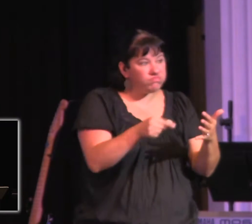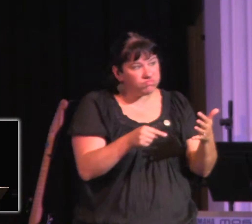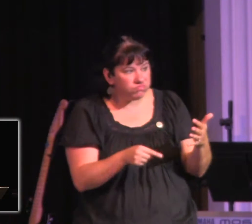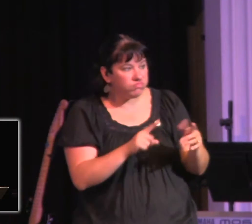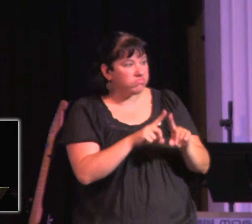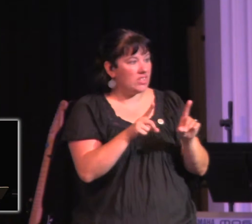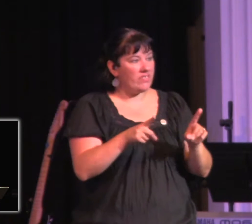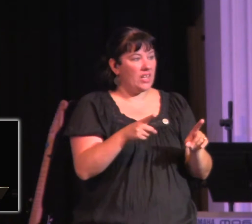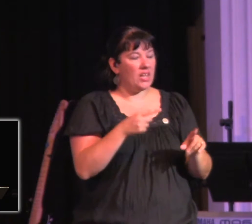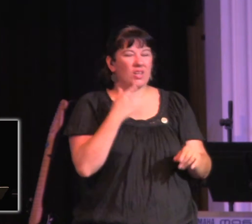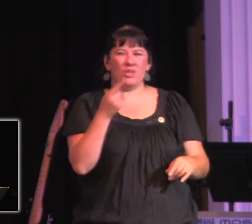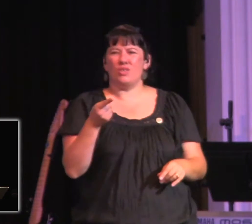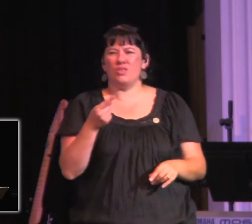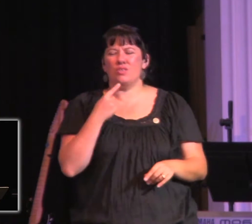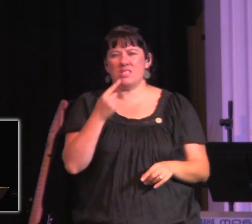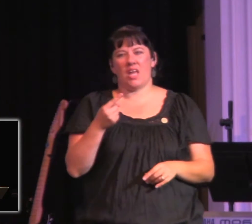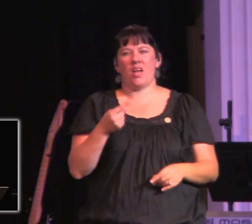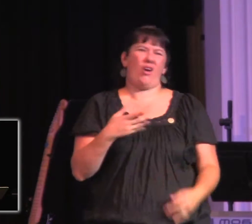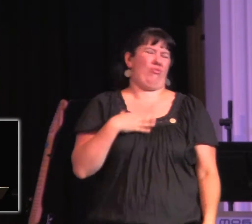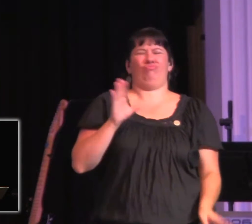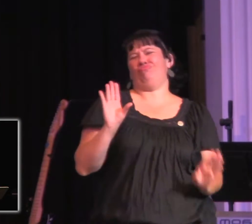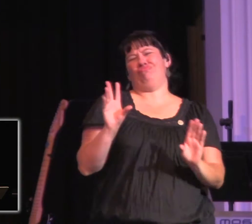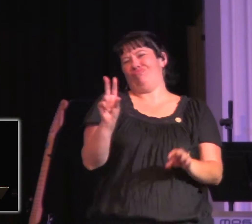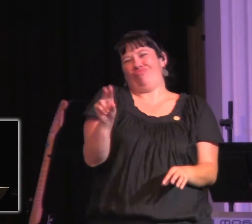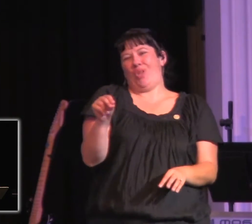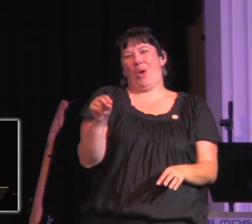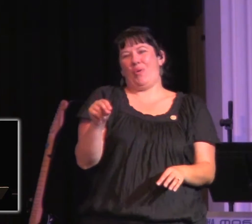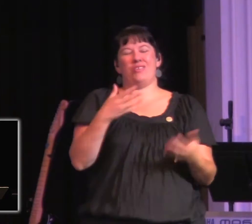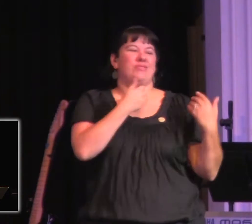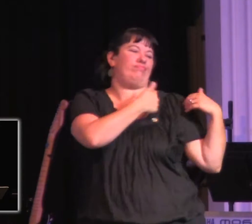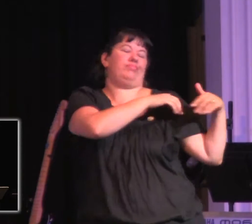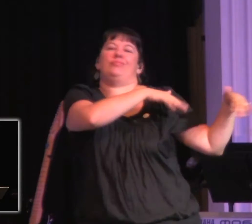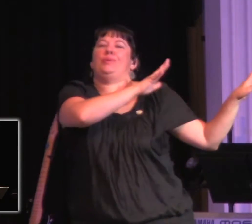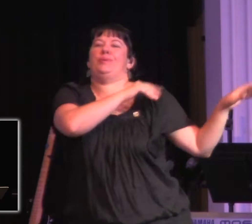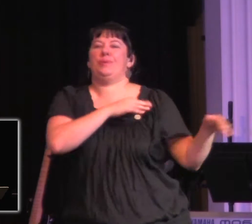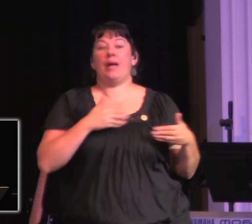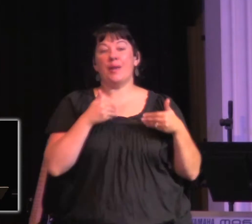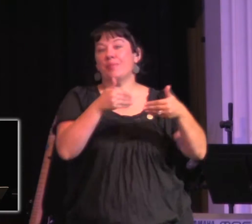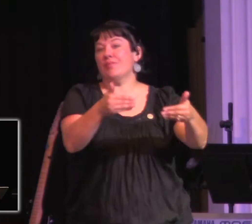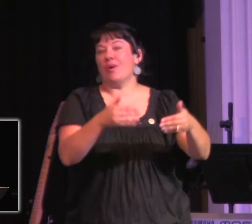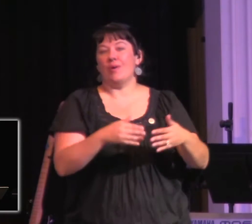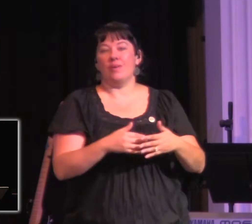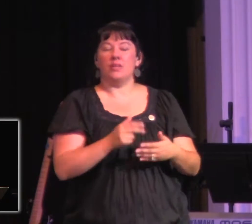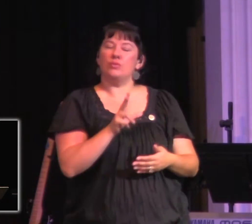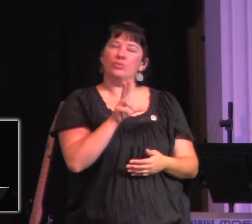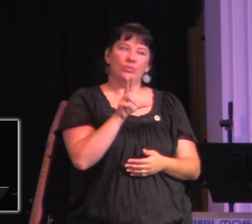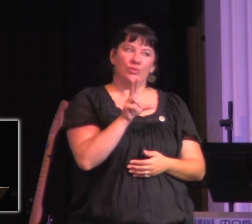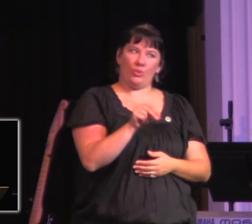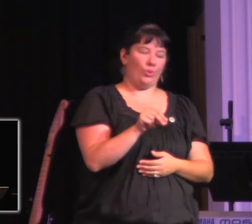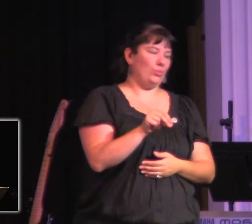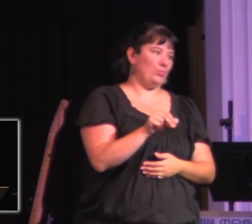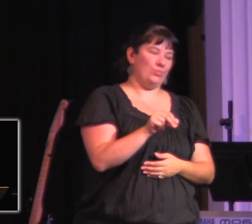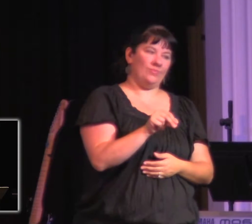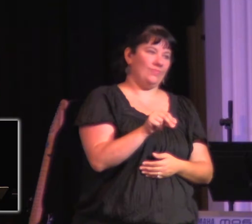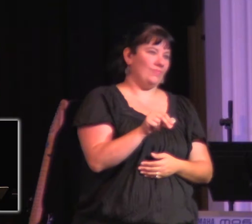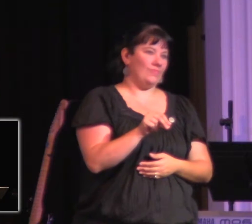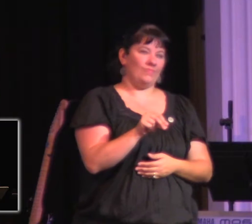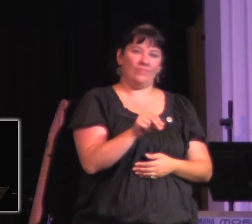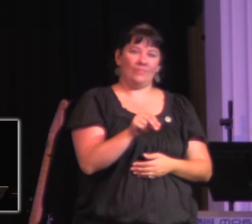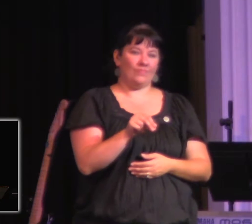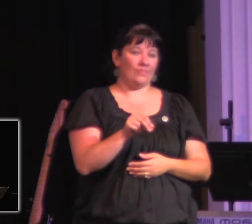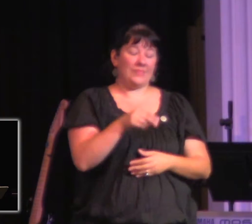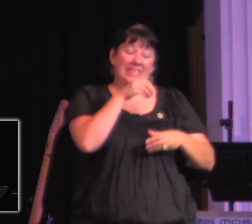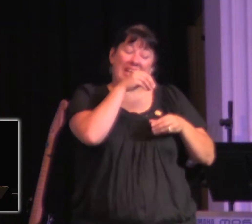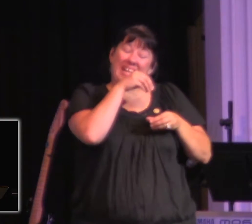I just brush that off and I just move forward. Well, you know what? We are delicately made. We